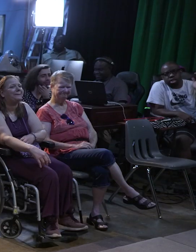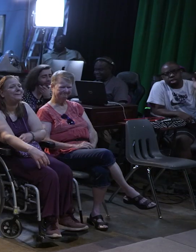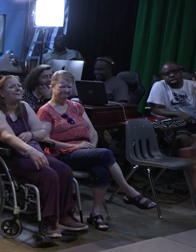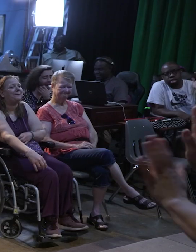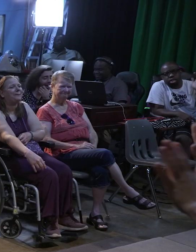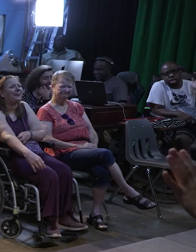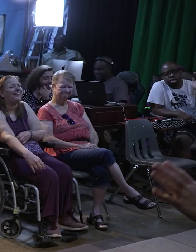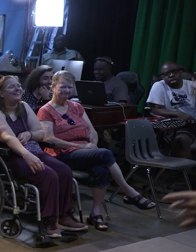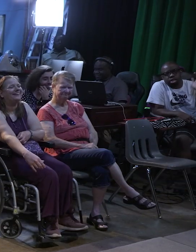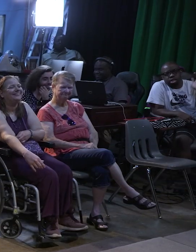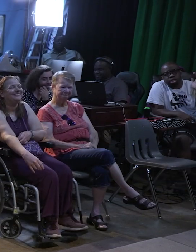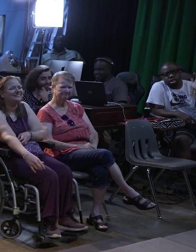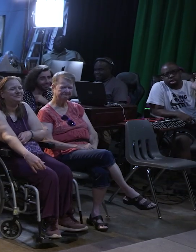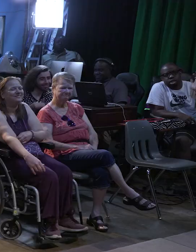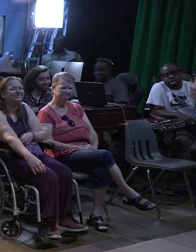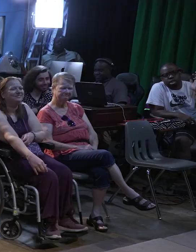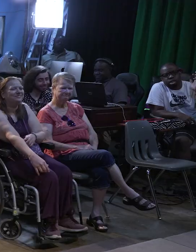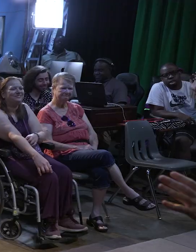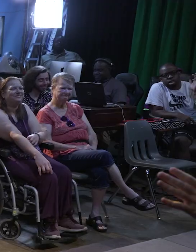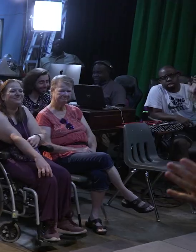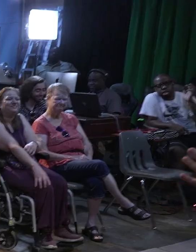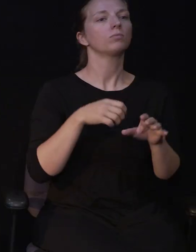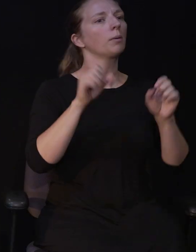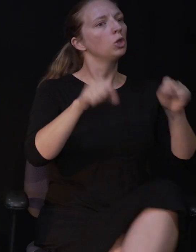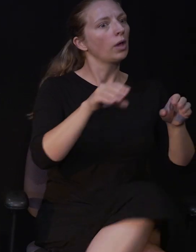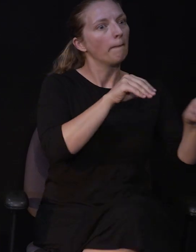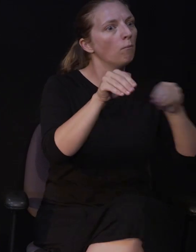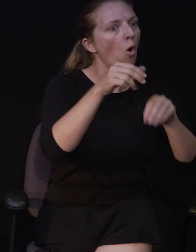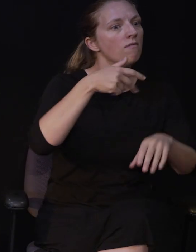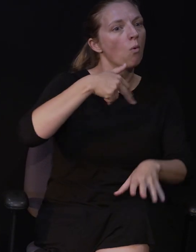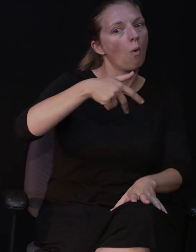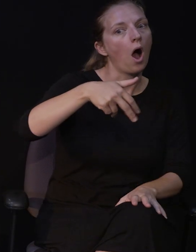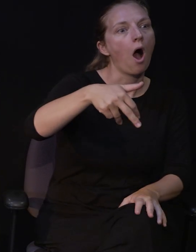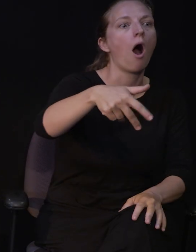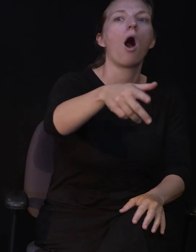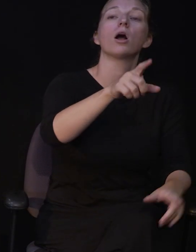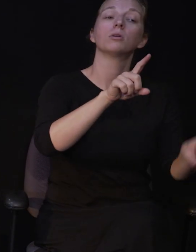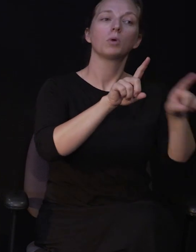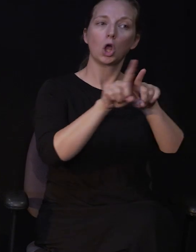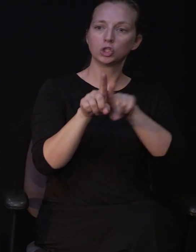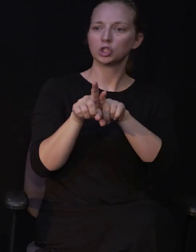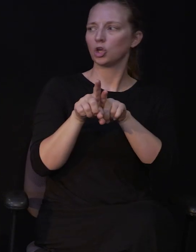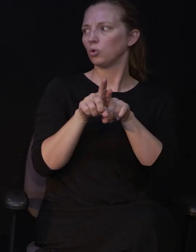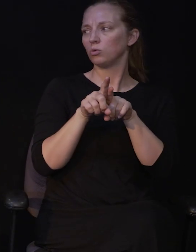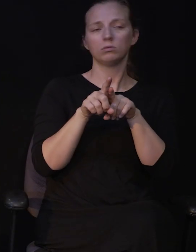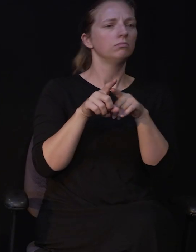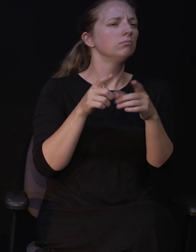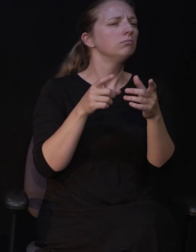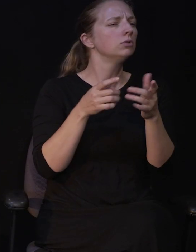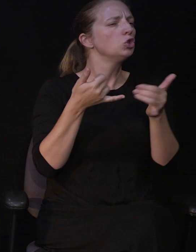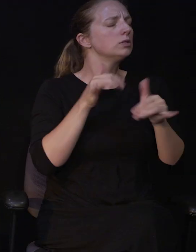a joke, horrible. But it's like the fact that you can move around on the train and walk around, but also you're kind of stuck in